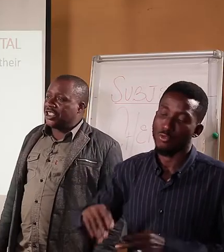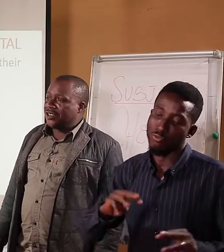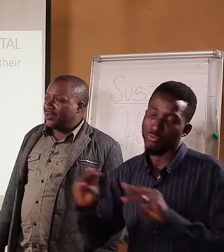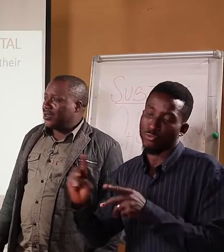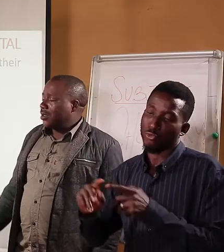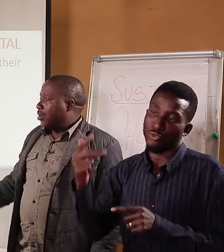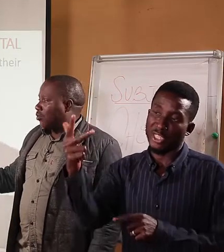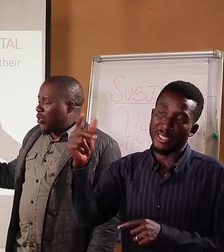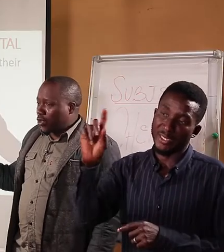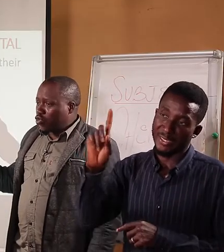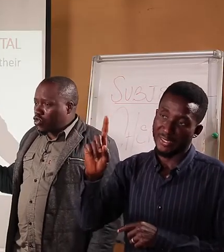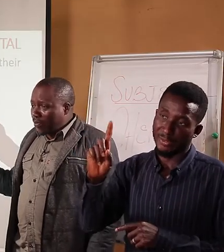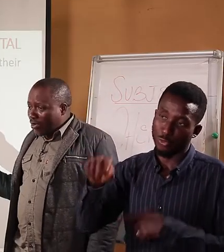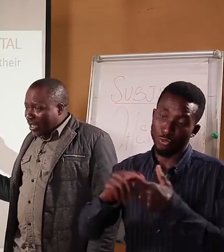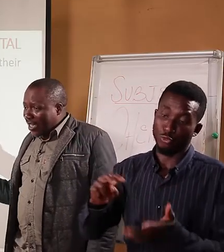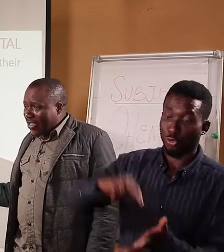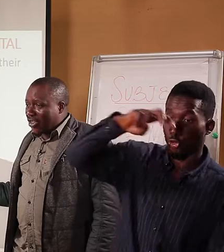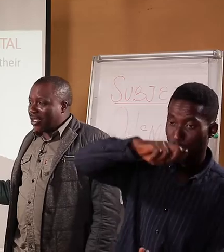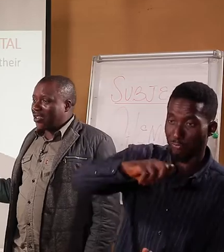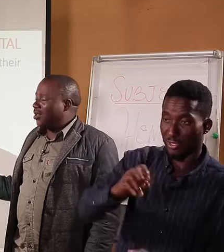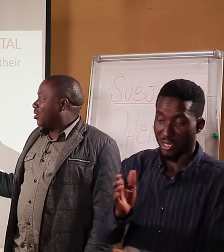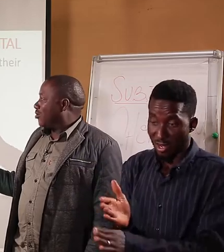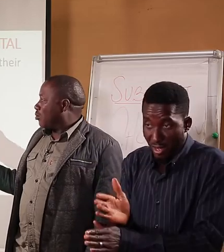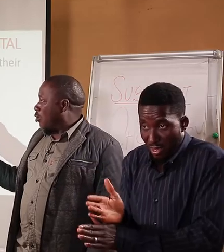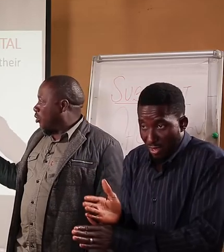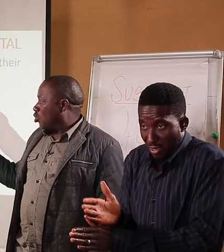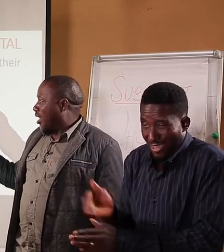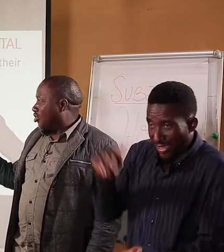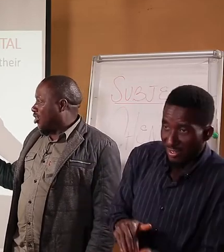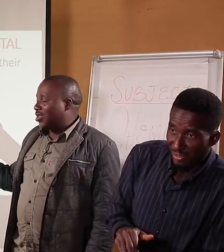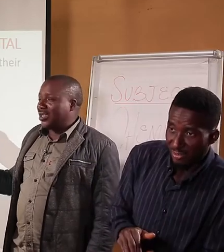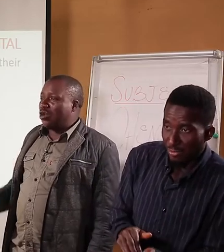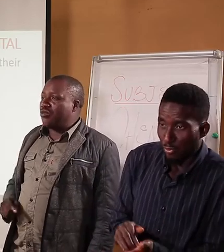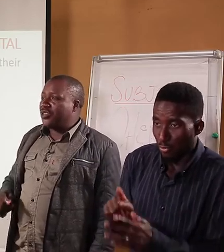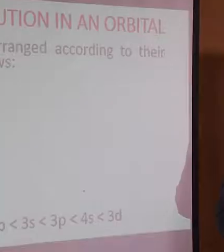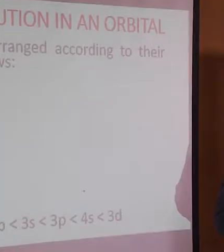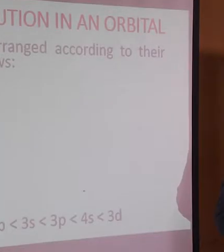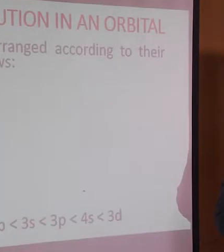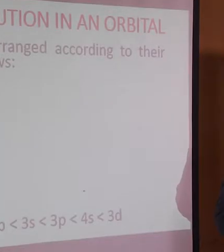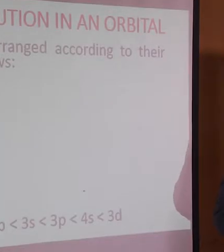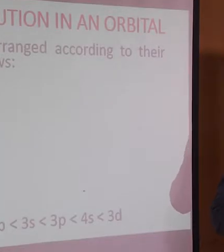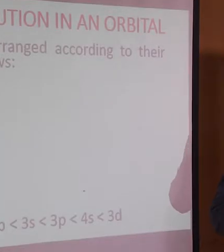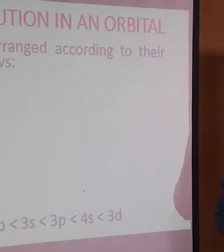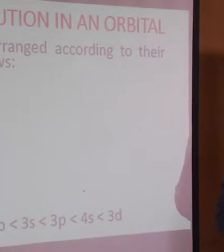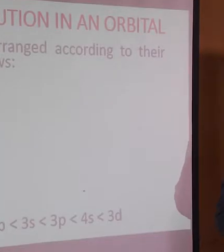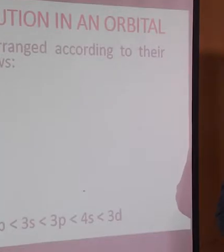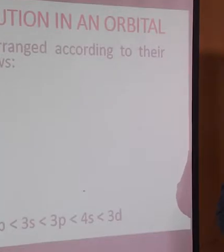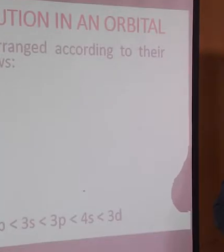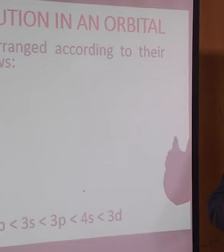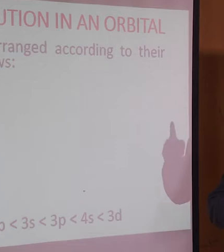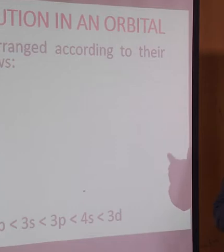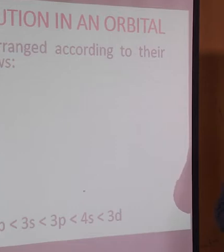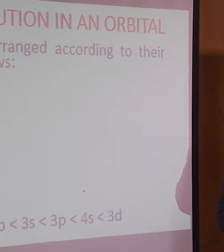to 3d. We are going to jump another line again. We are coming to line 3. That will be 3d,